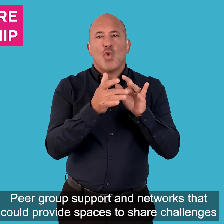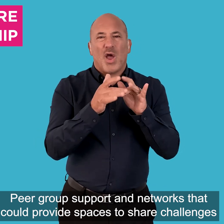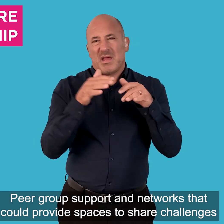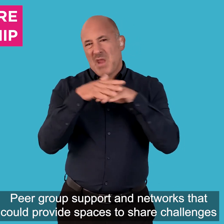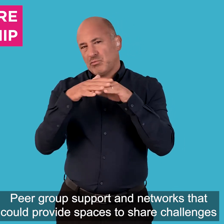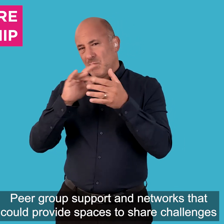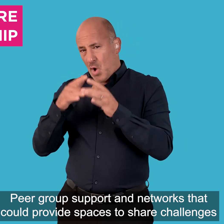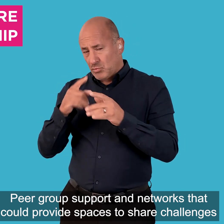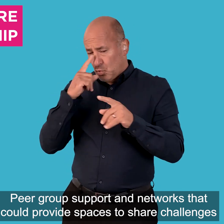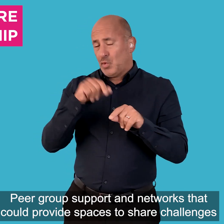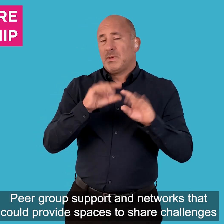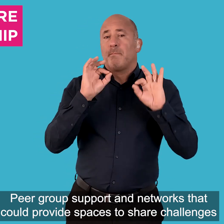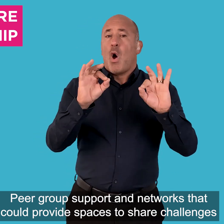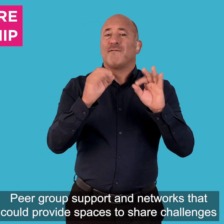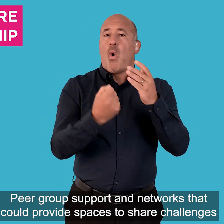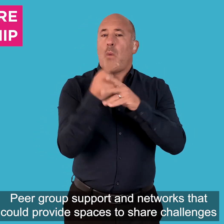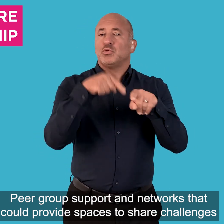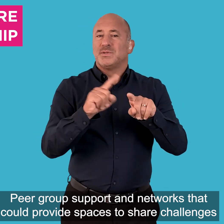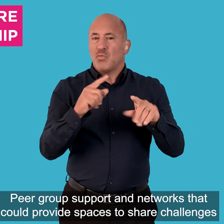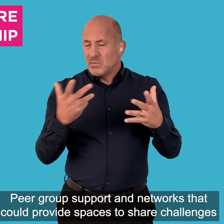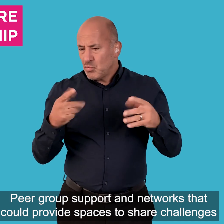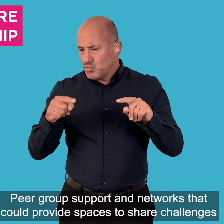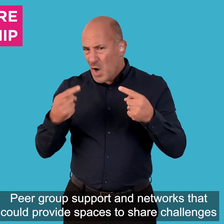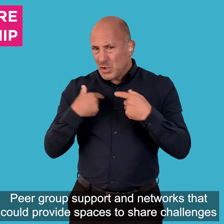could provide spaces to share challenges